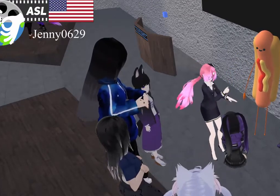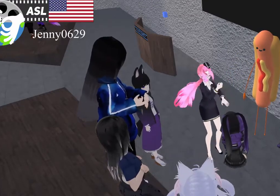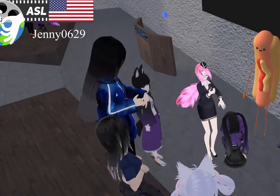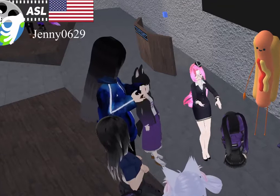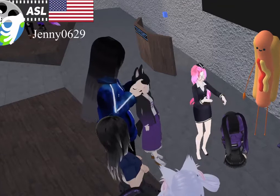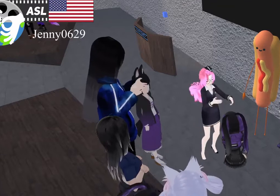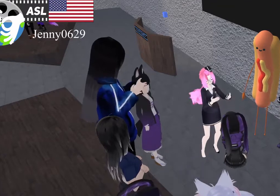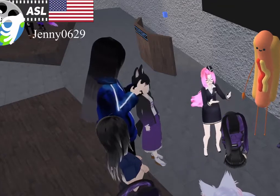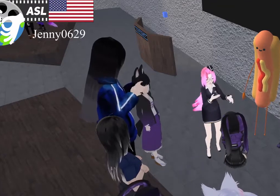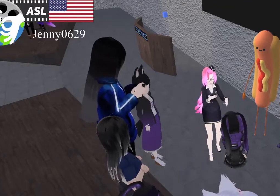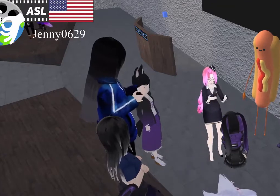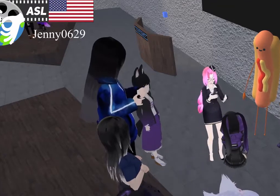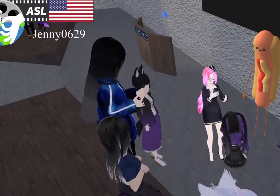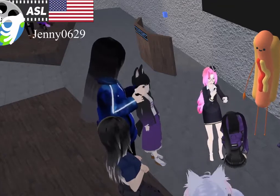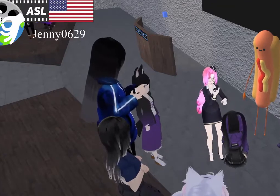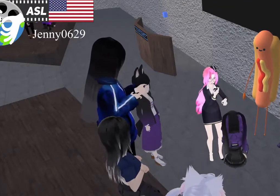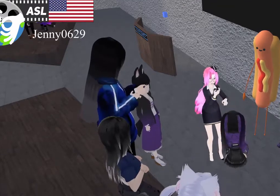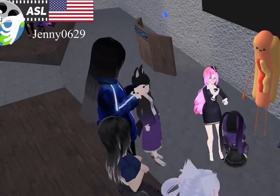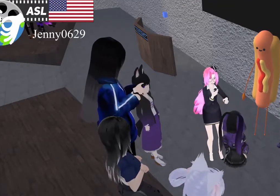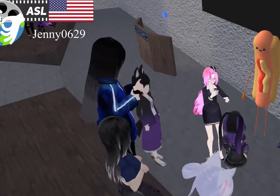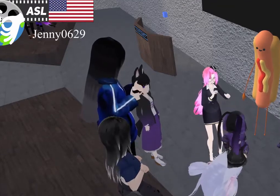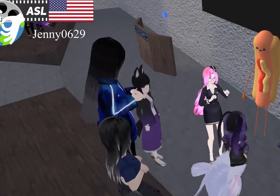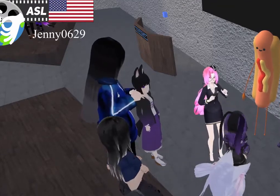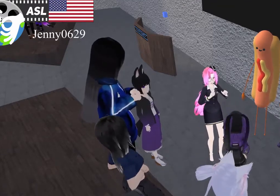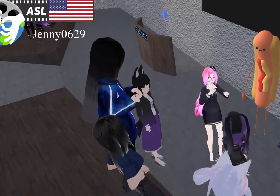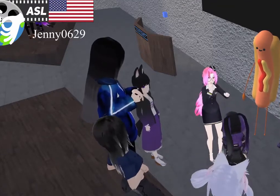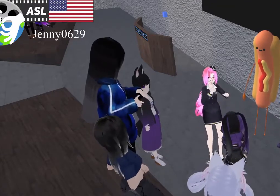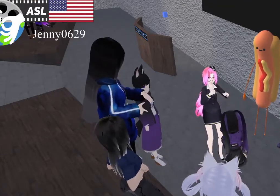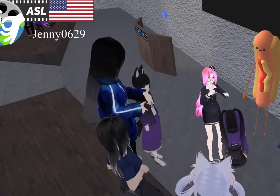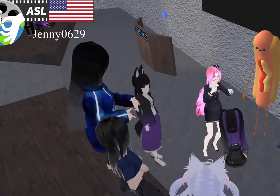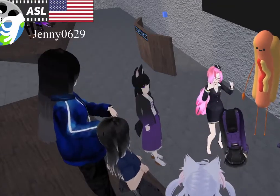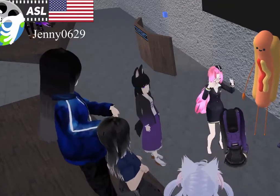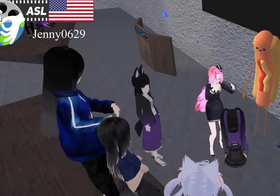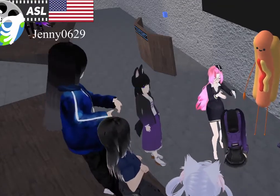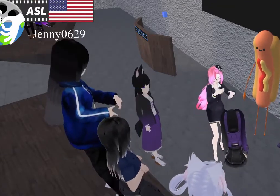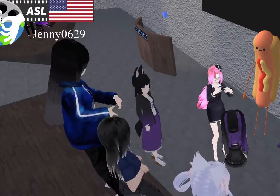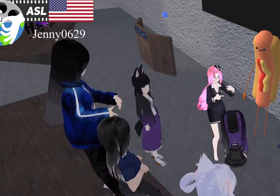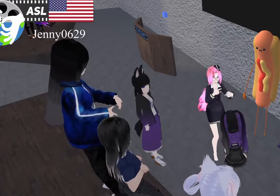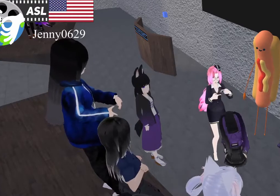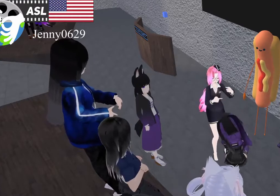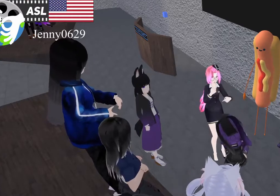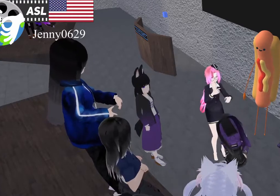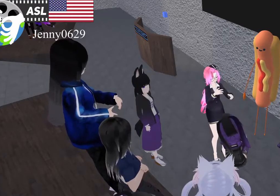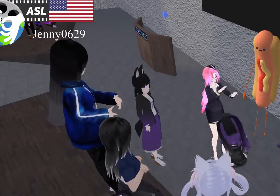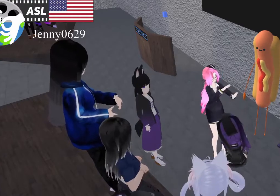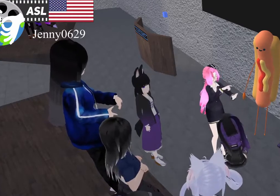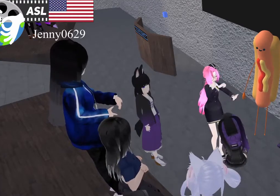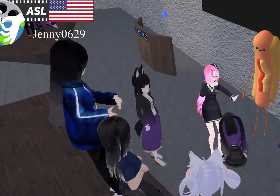the cup." And so using more kind of instead of Please. focusing on exact signs, just allowing yourself